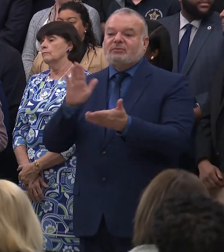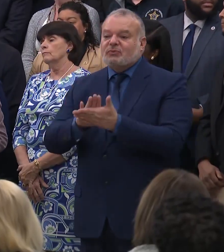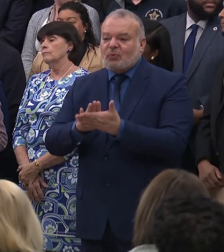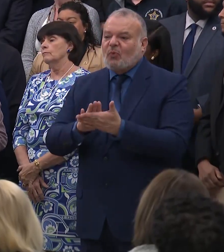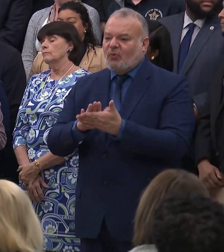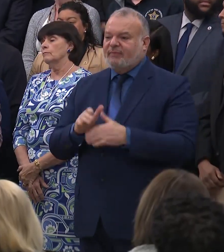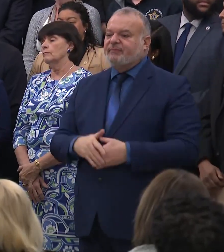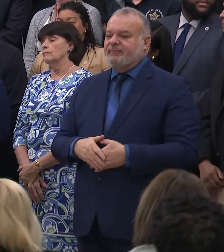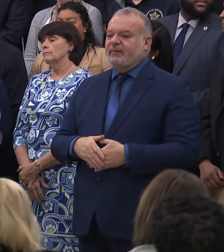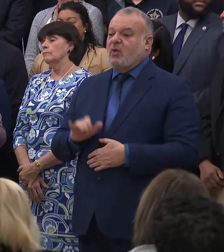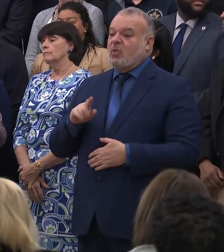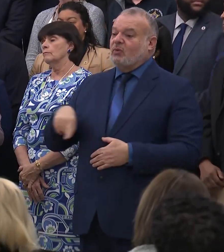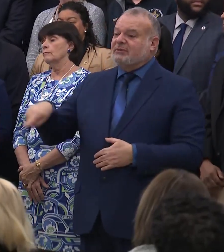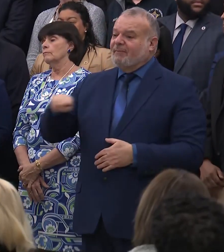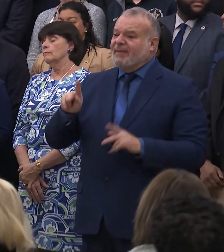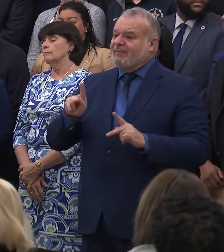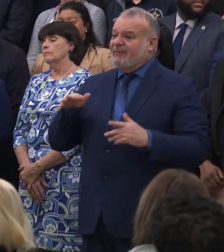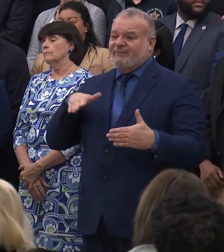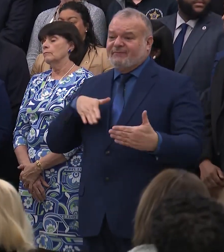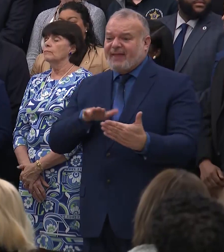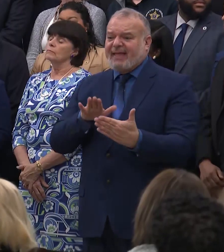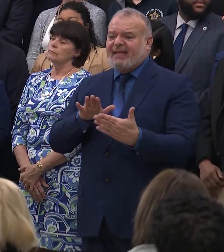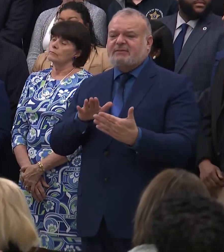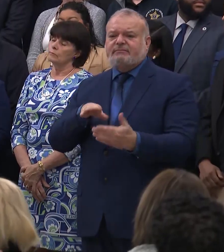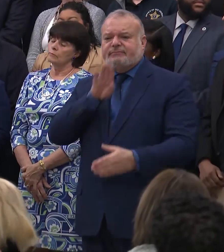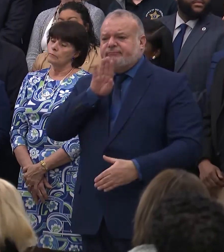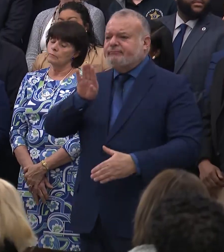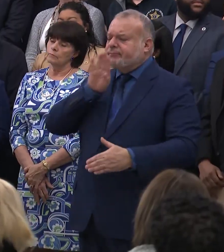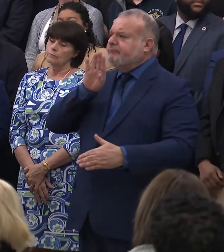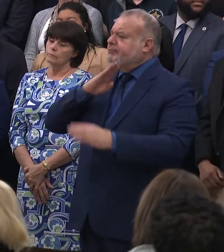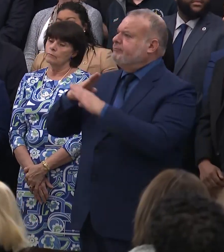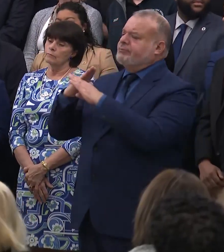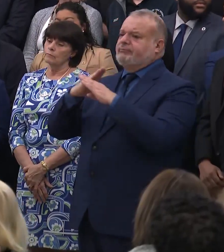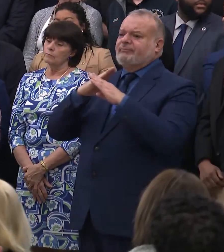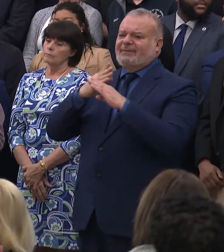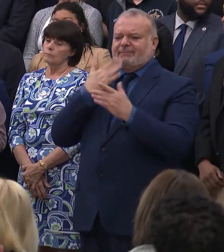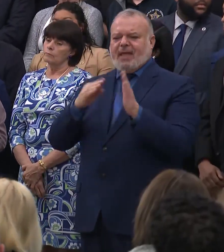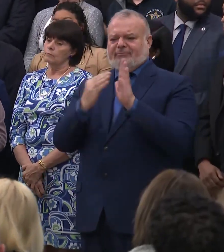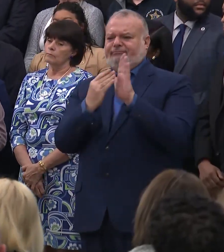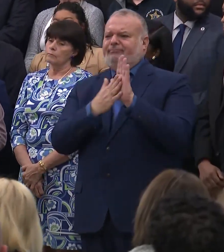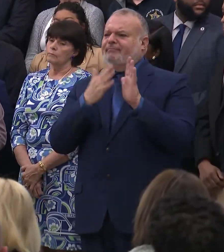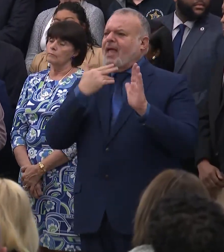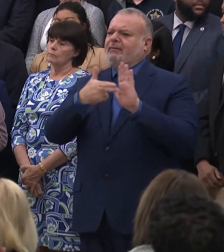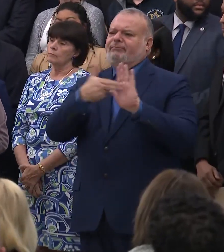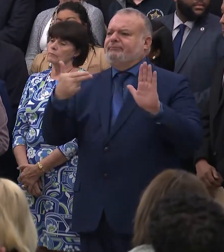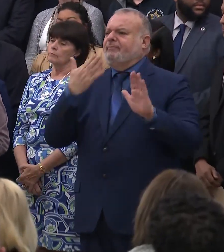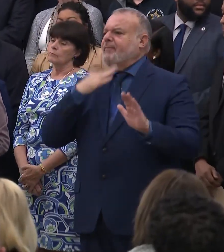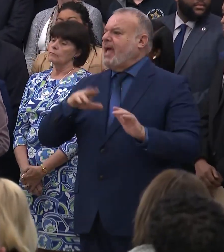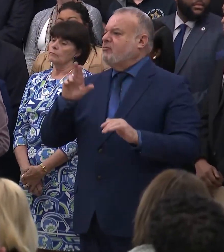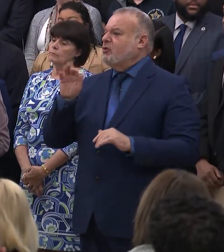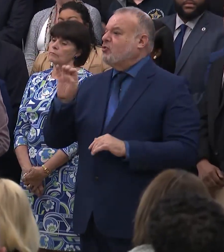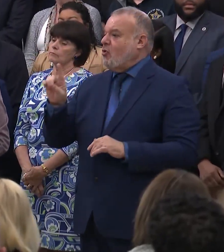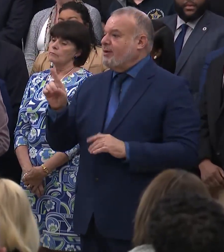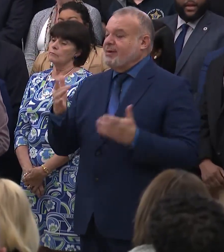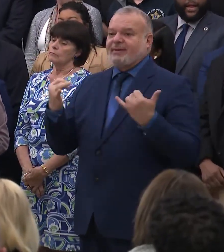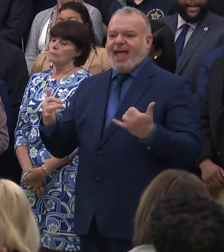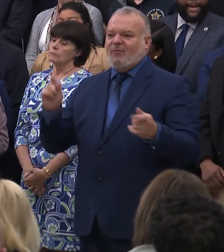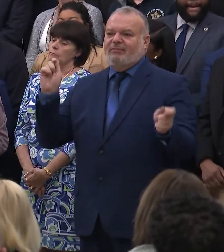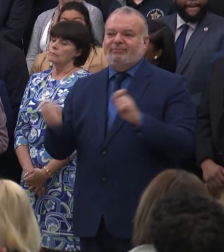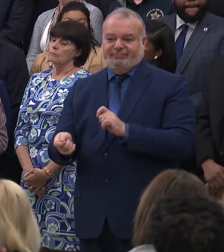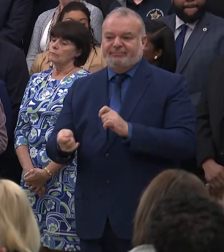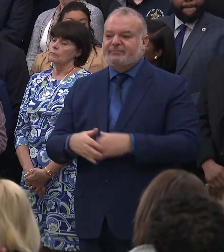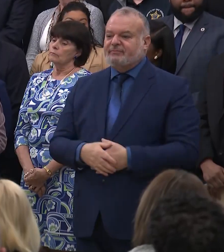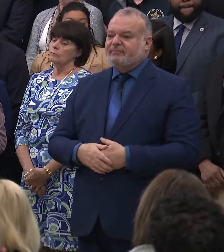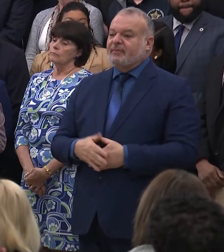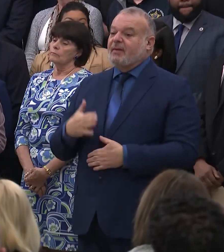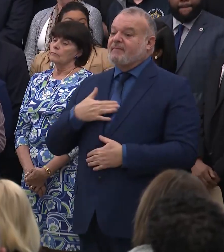as a result of that record. As Attorney General, I, along with my team, will continue to address injustice, work to